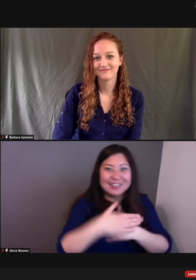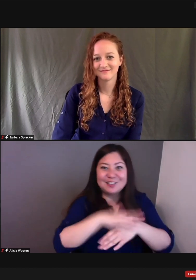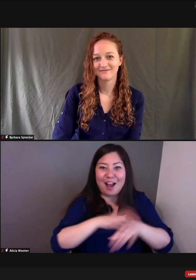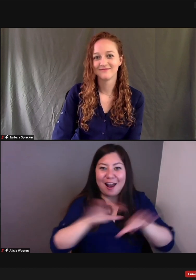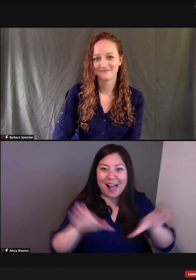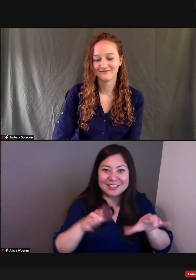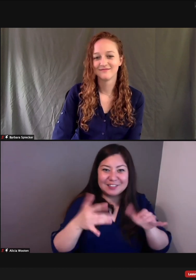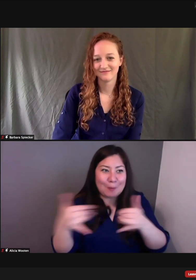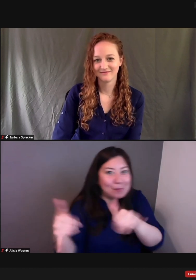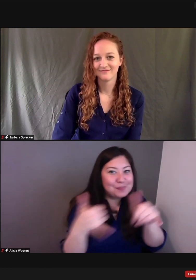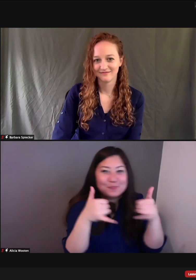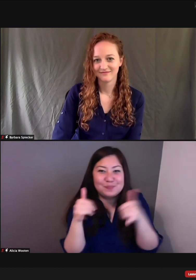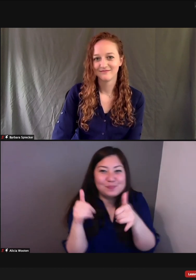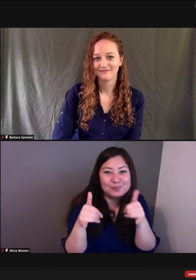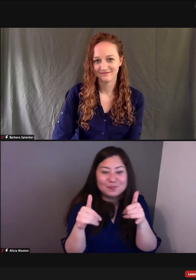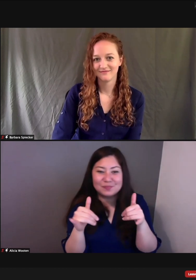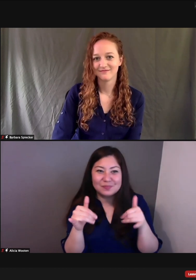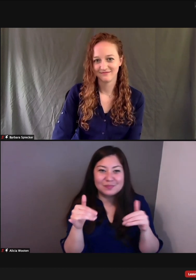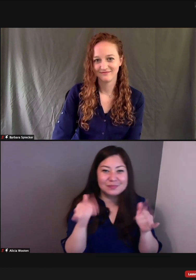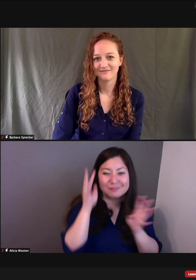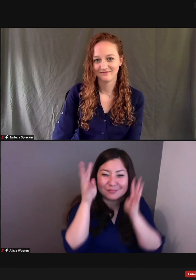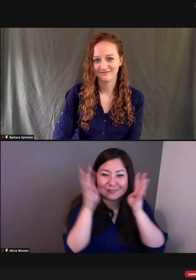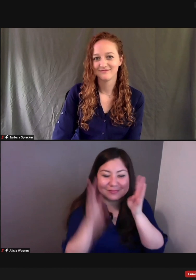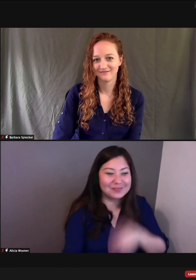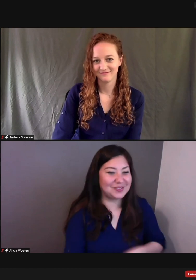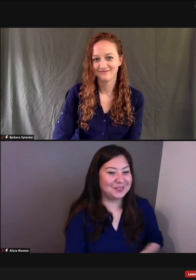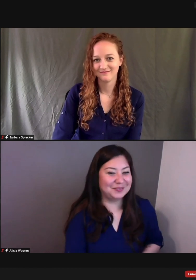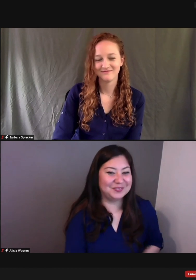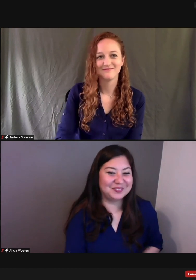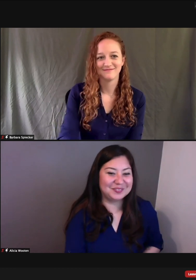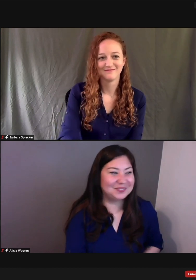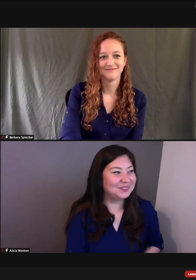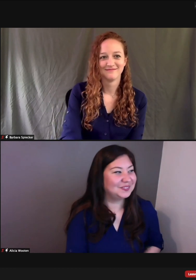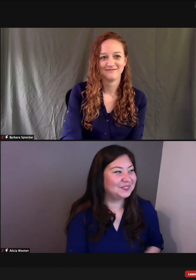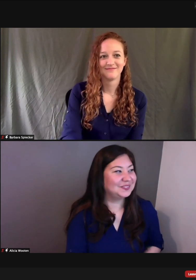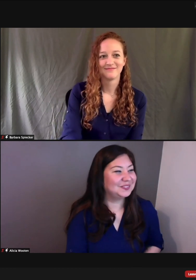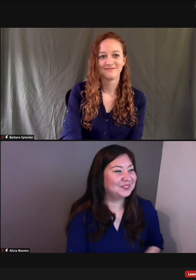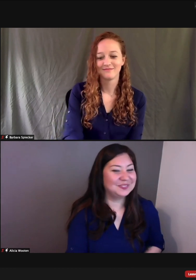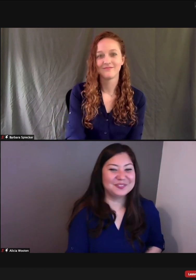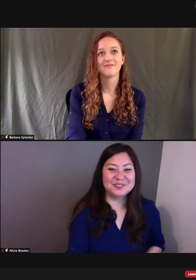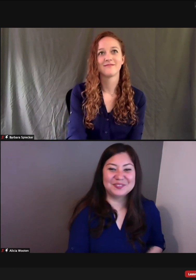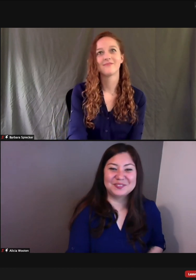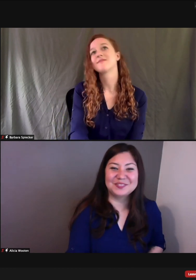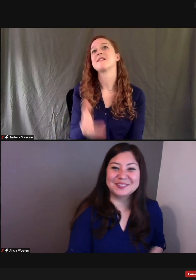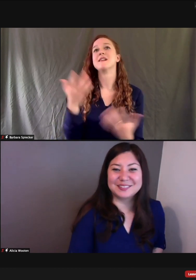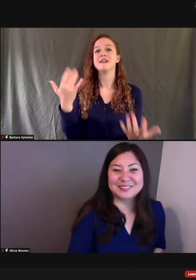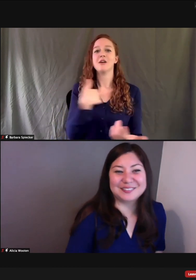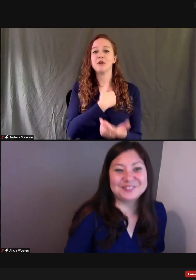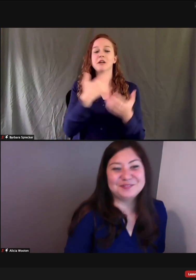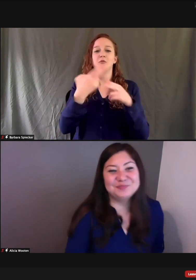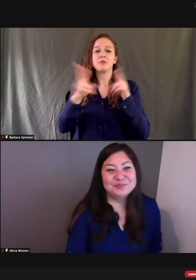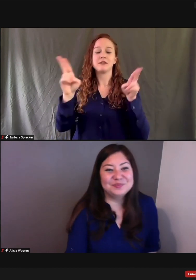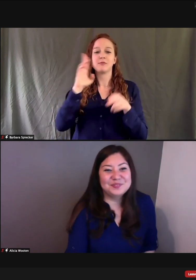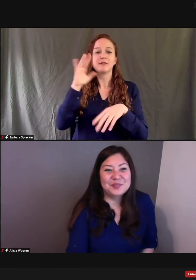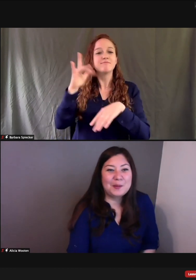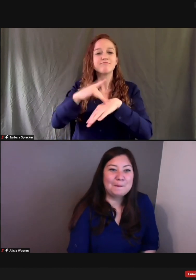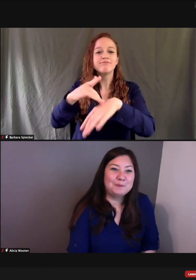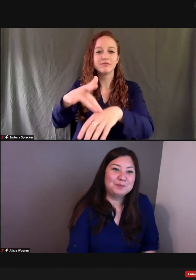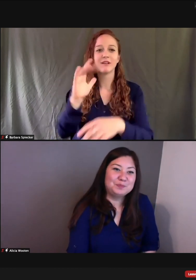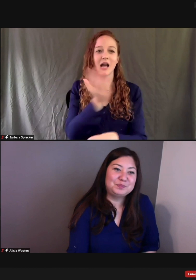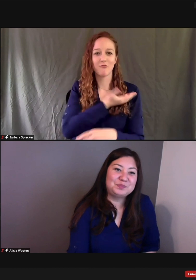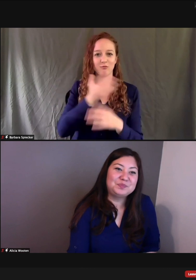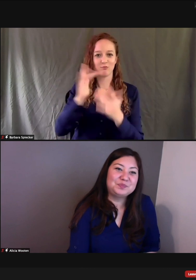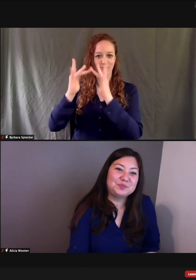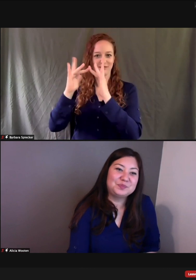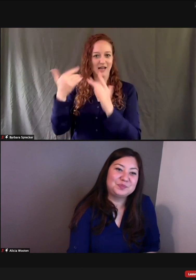We also have different K through 12 programs where we provide hands-on activities to the kids where they can play